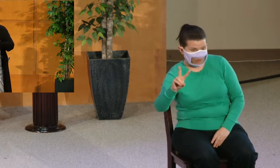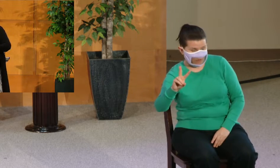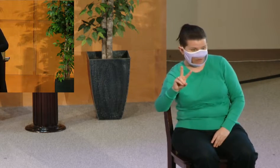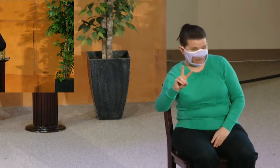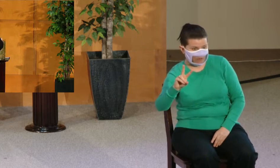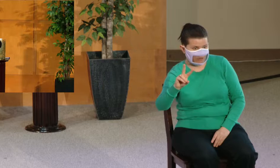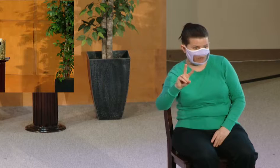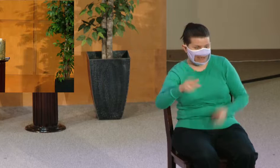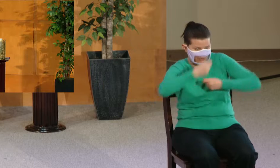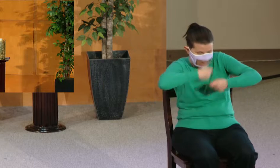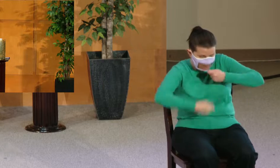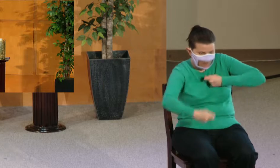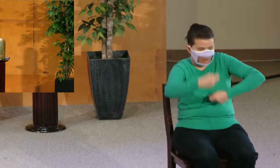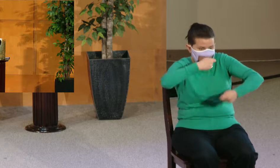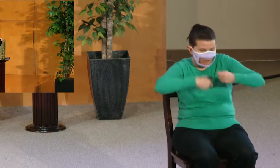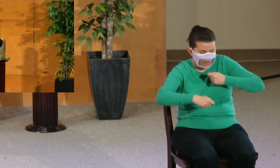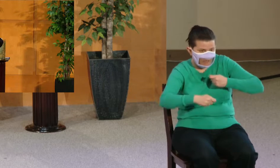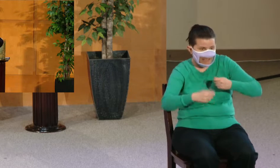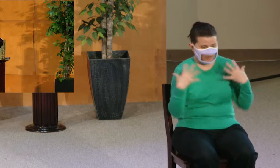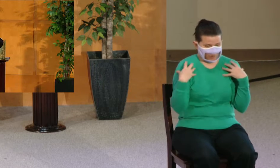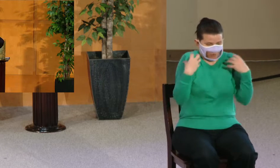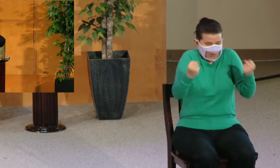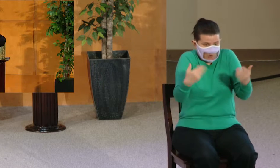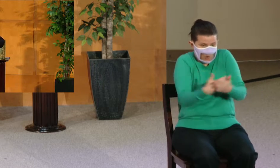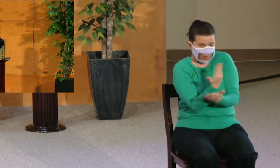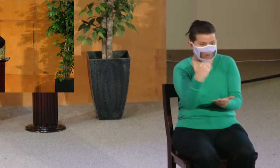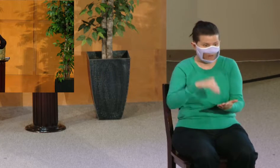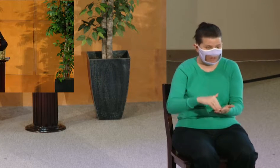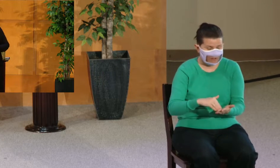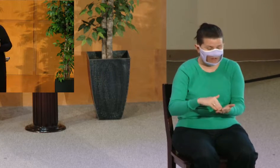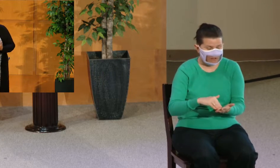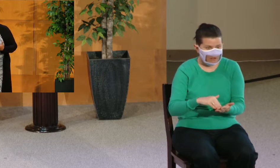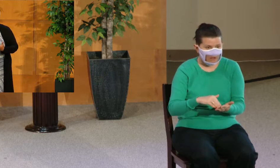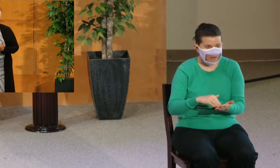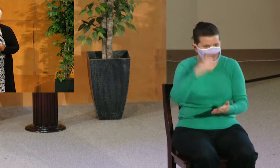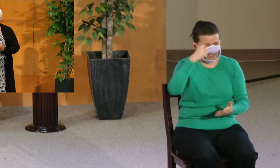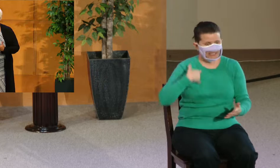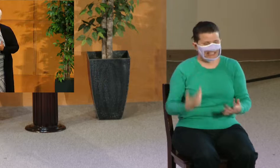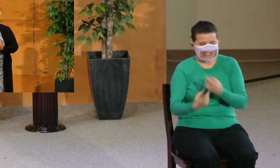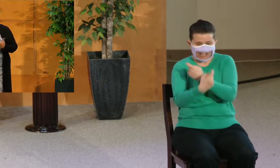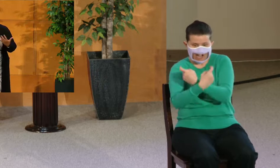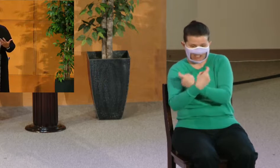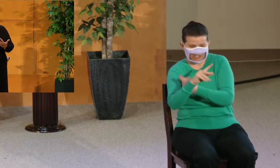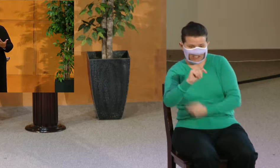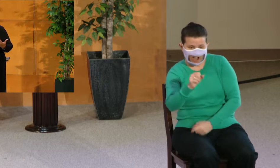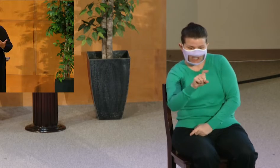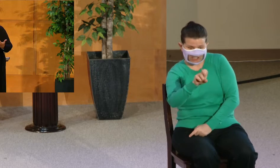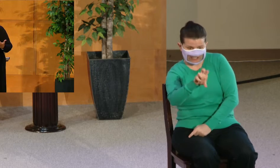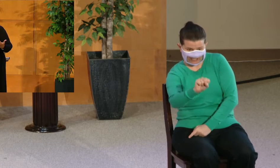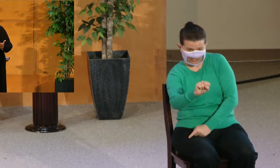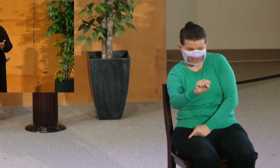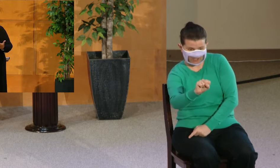a renewal. In that air exchange, what happens is a release of our toxins, and it's happening whether